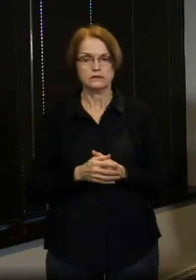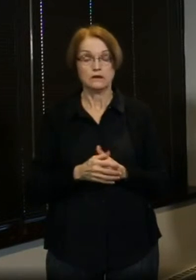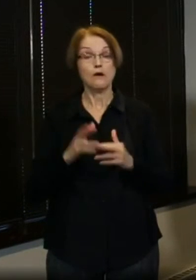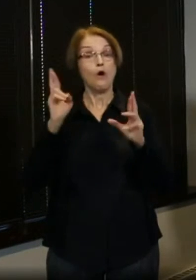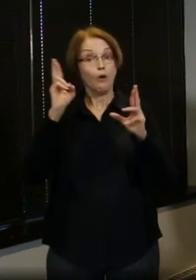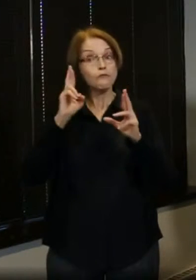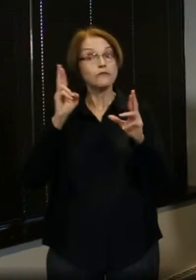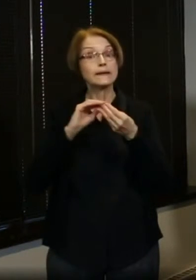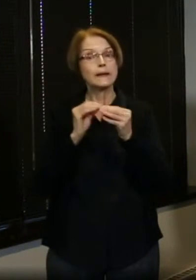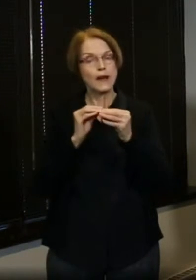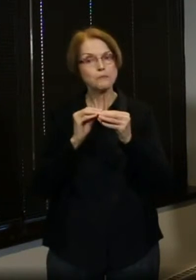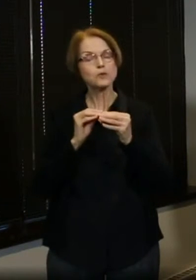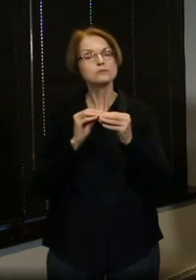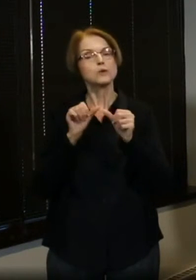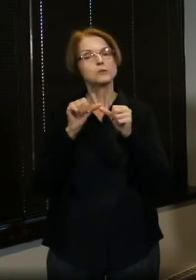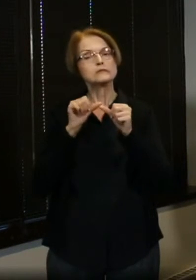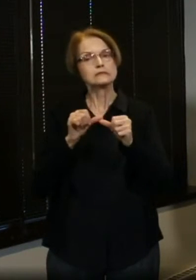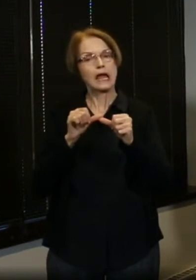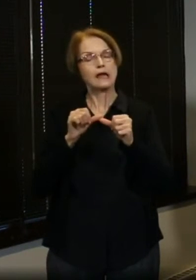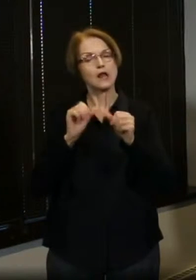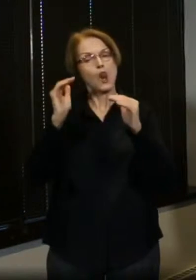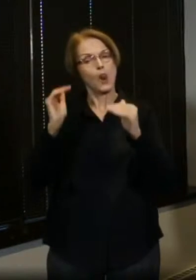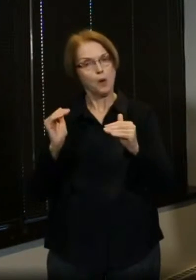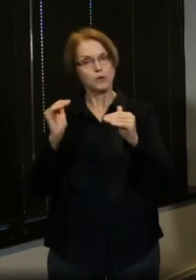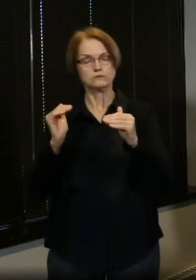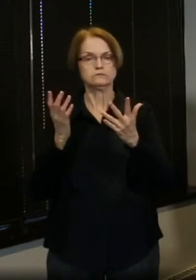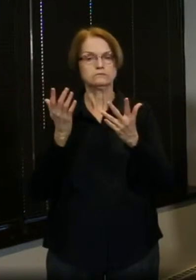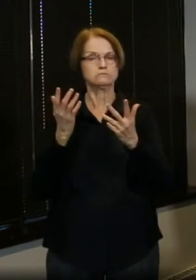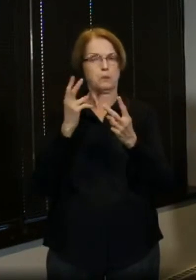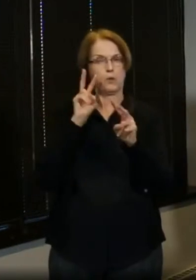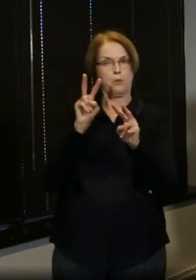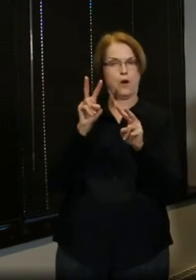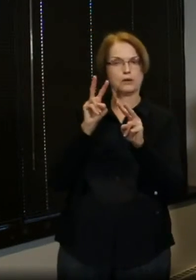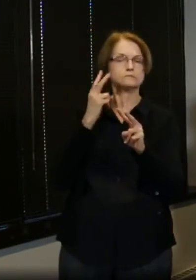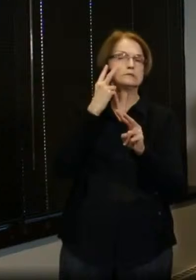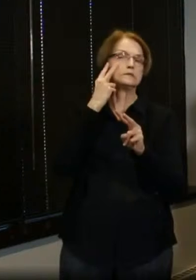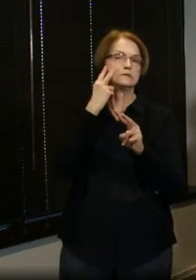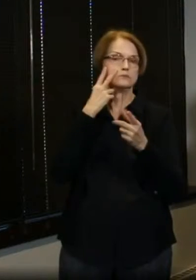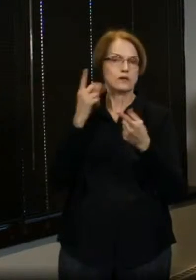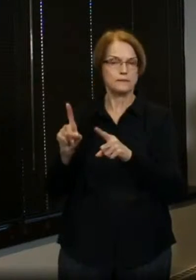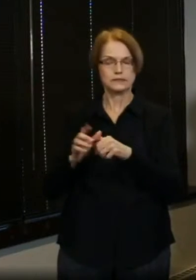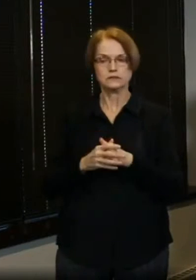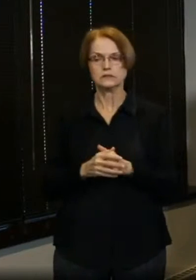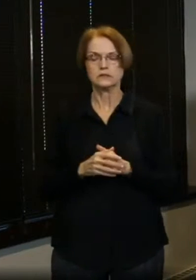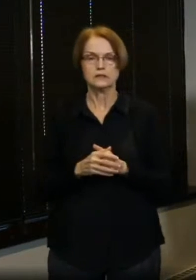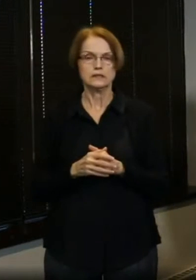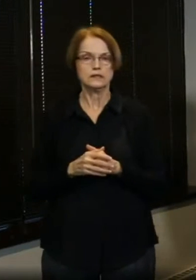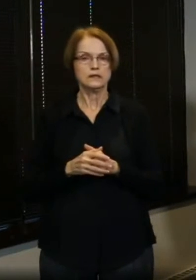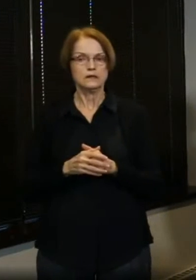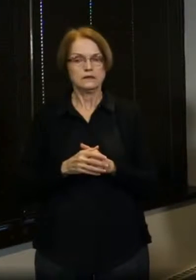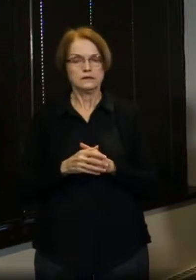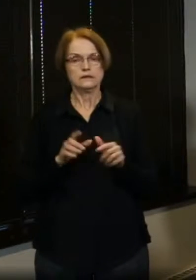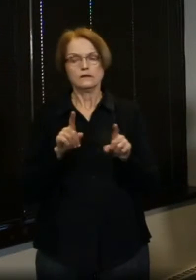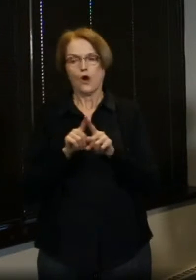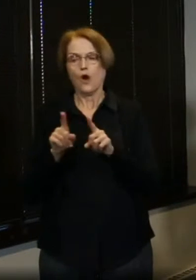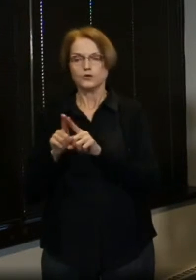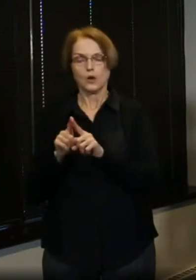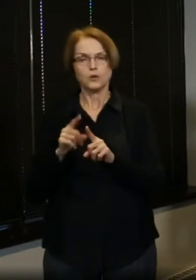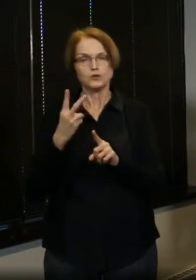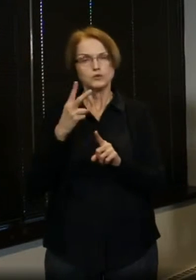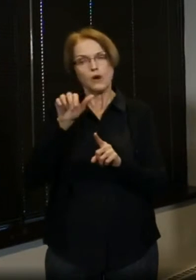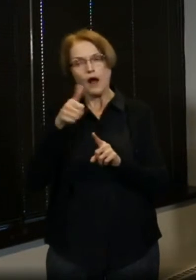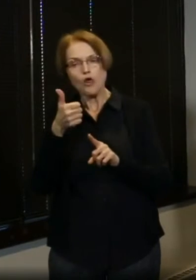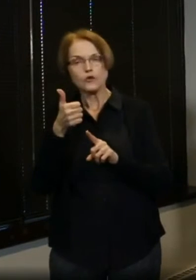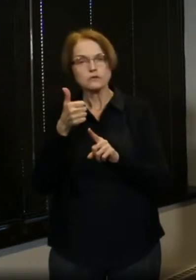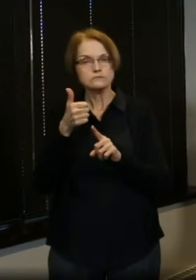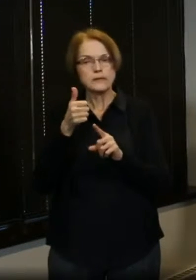low, but we'll keep our eye on it, and we'll see what's going to happen. There's a couple of other headwinds we're still tracking to